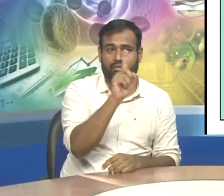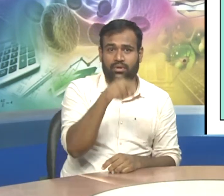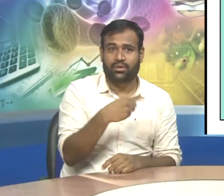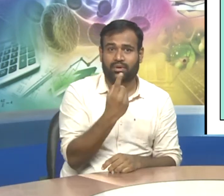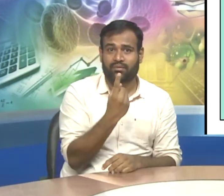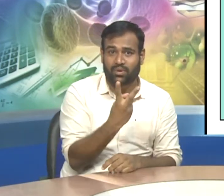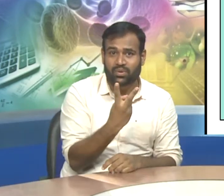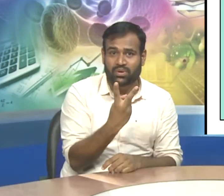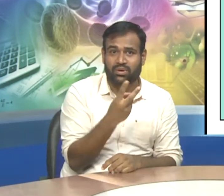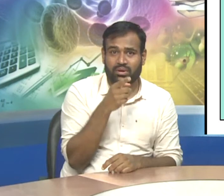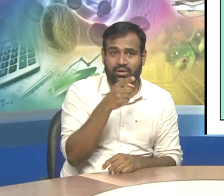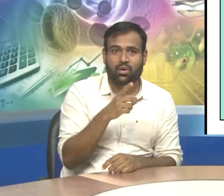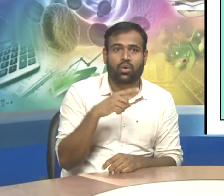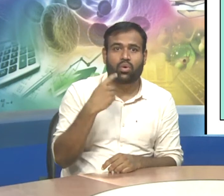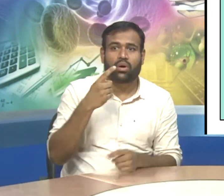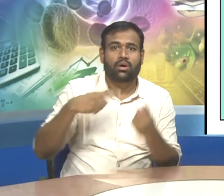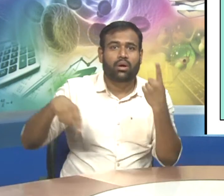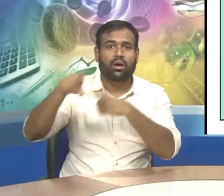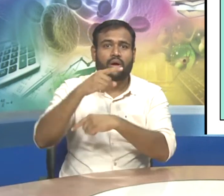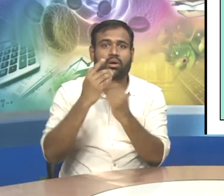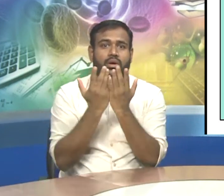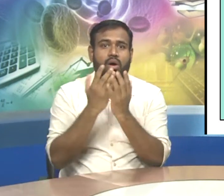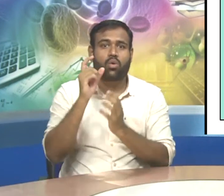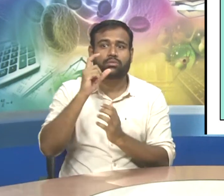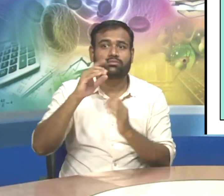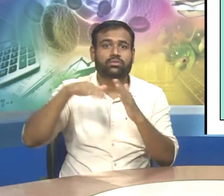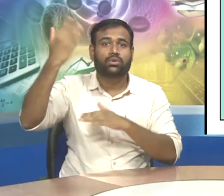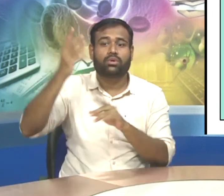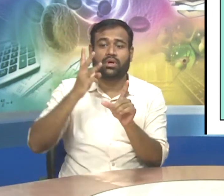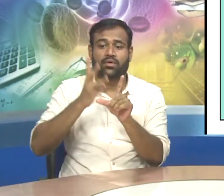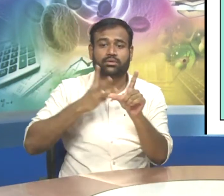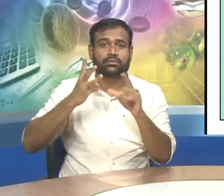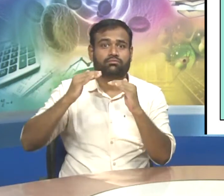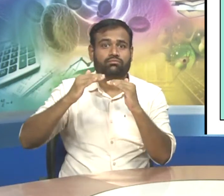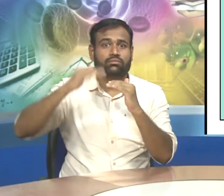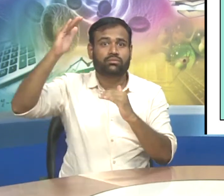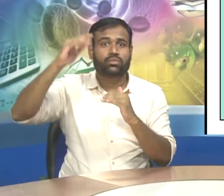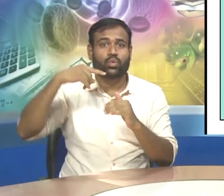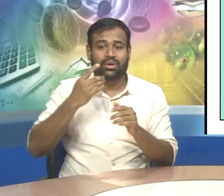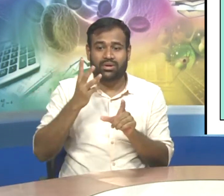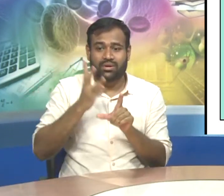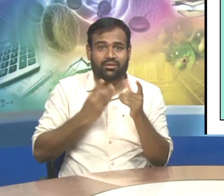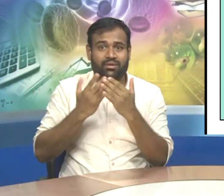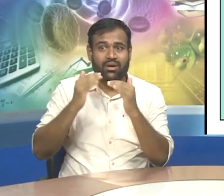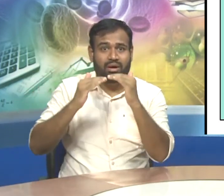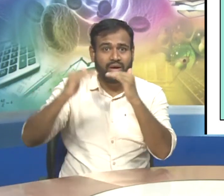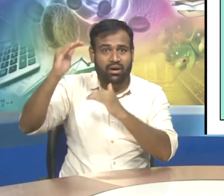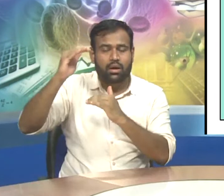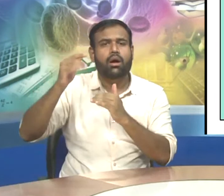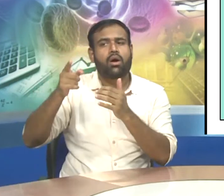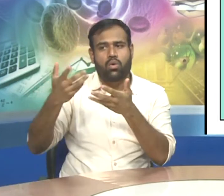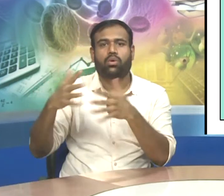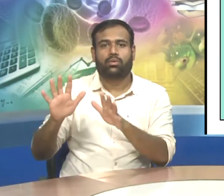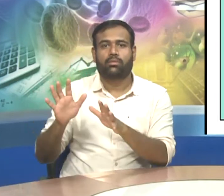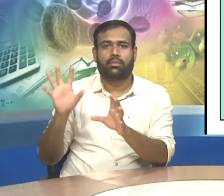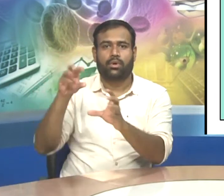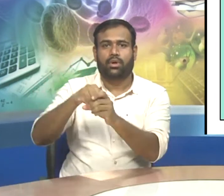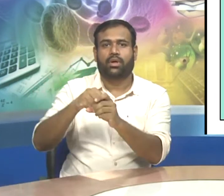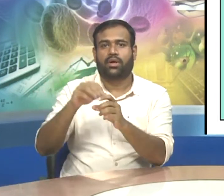And the last composition is 1/12. In this electorate consisting of graduates in